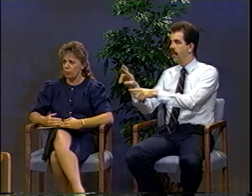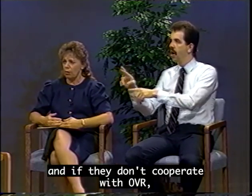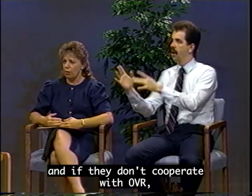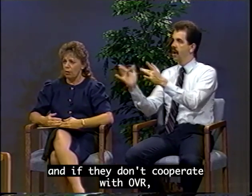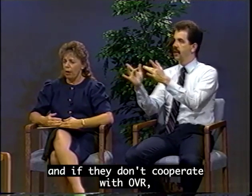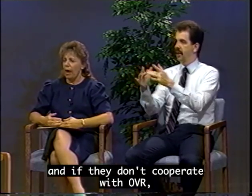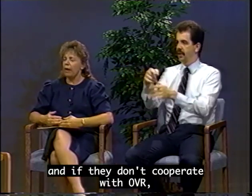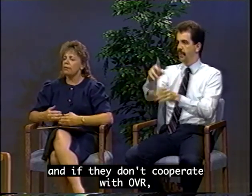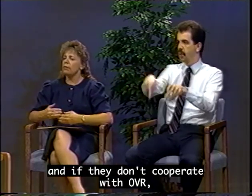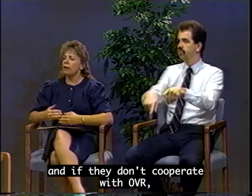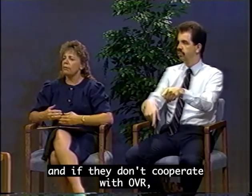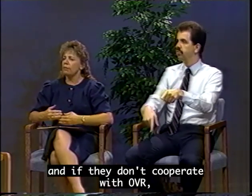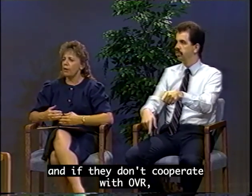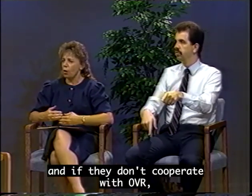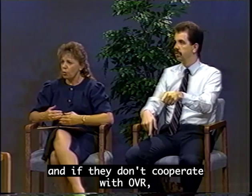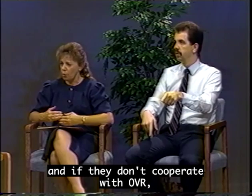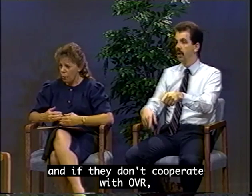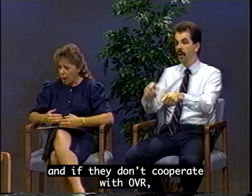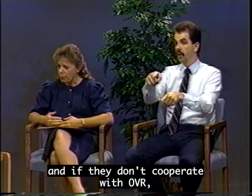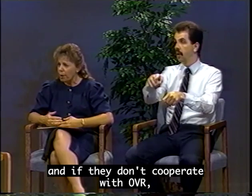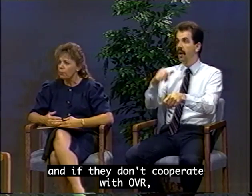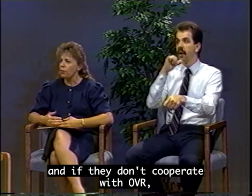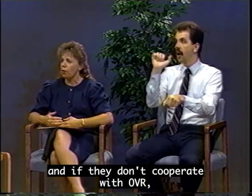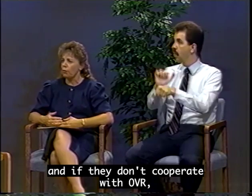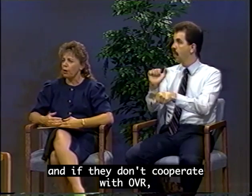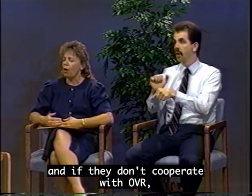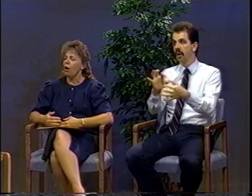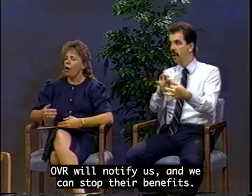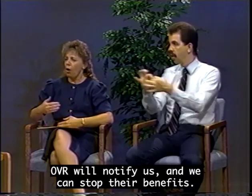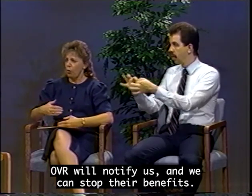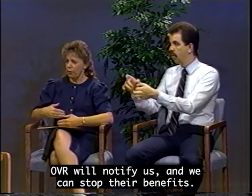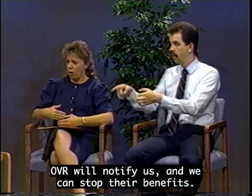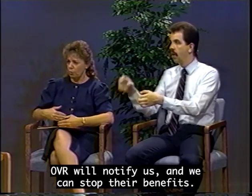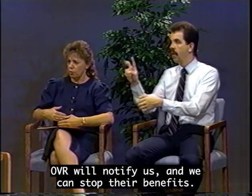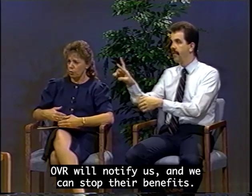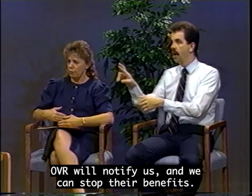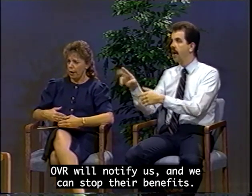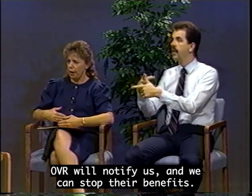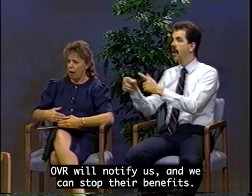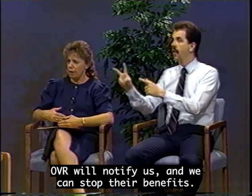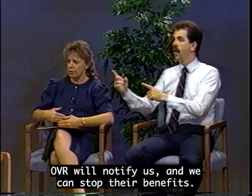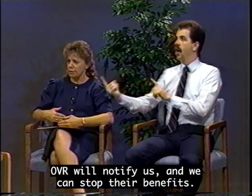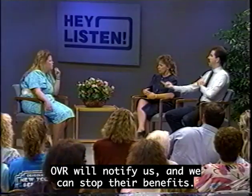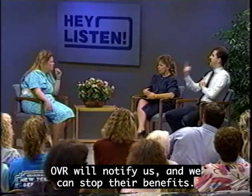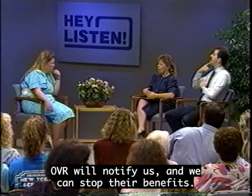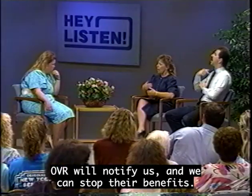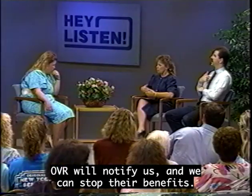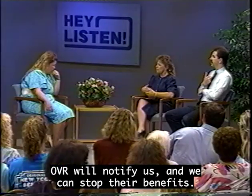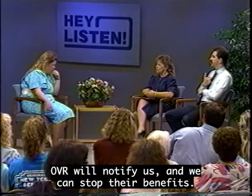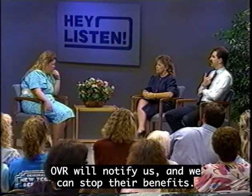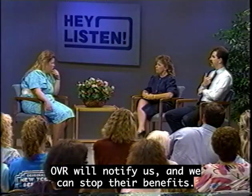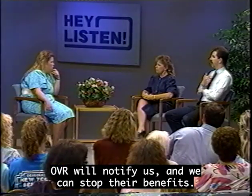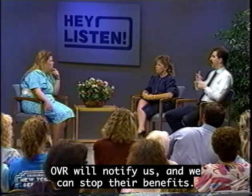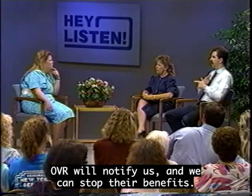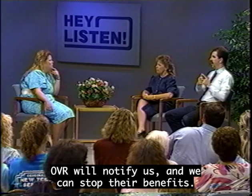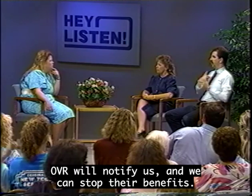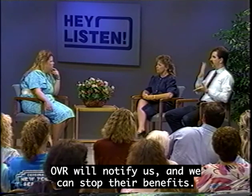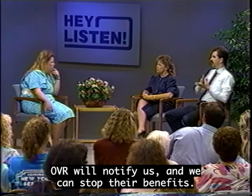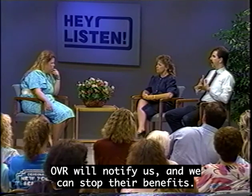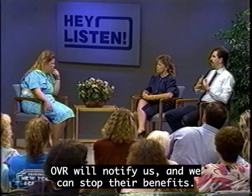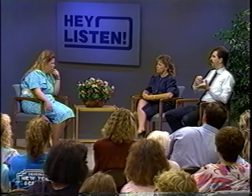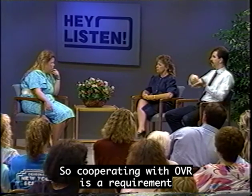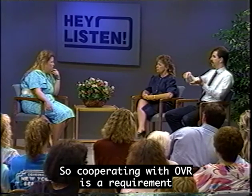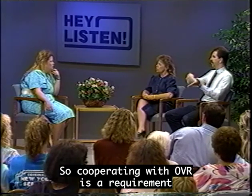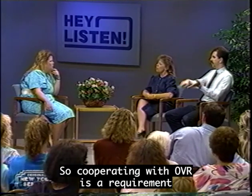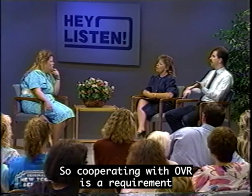them. And if they don't cooperate with OVR, OVR will notify us, and we can stop their